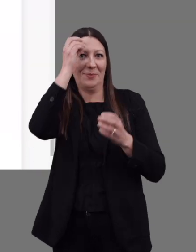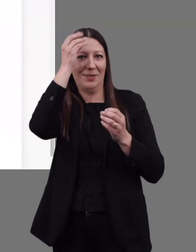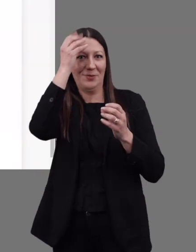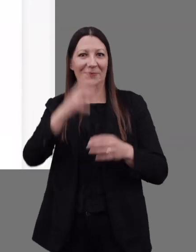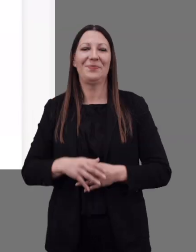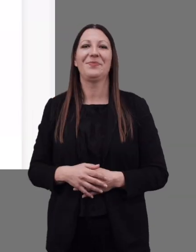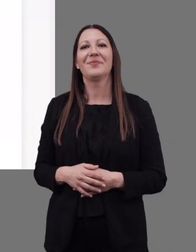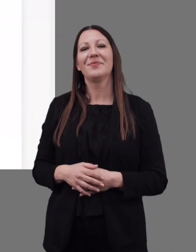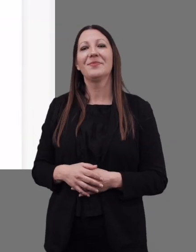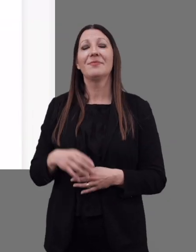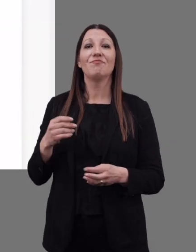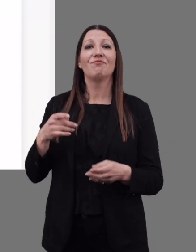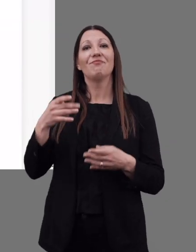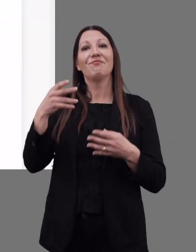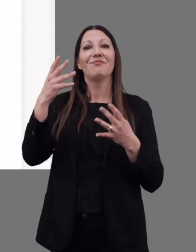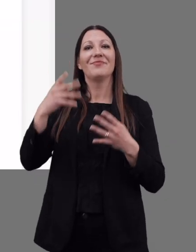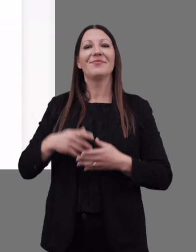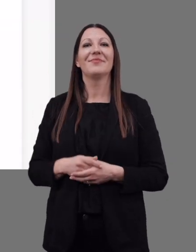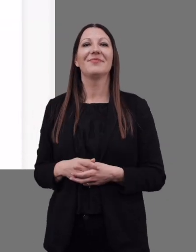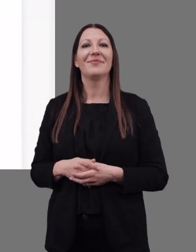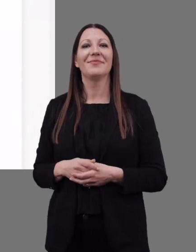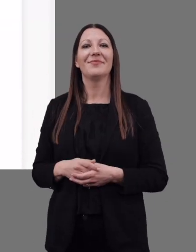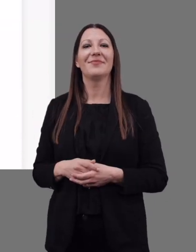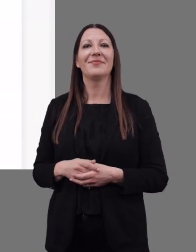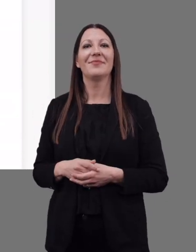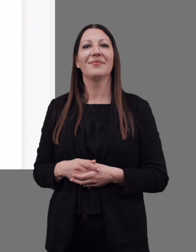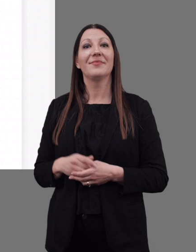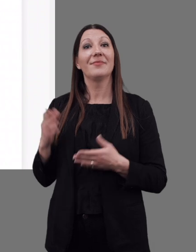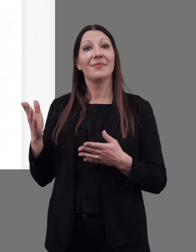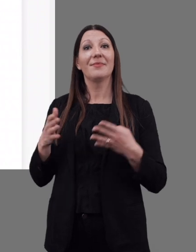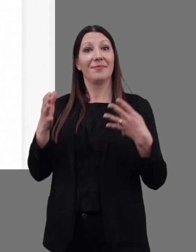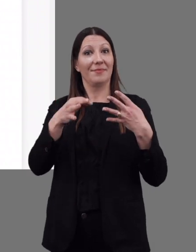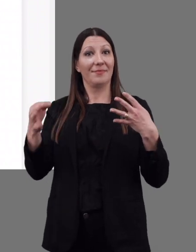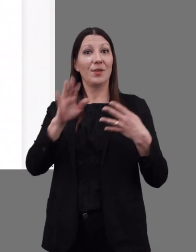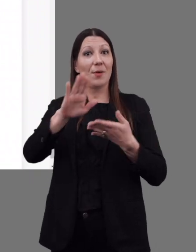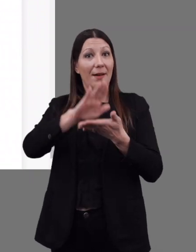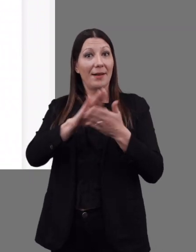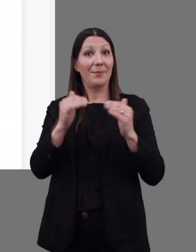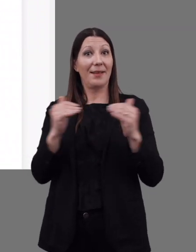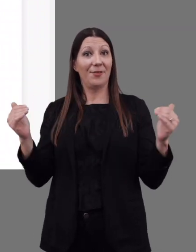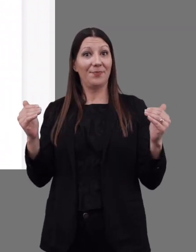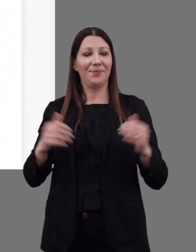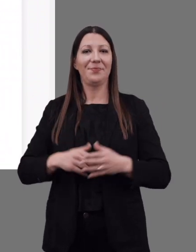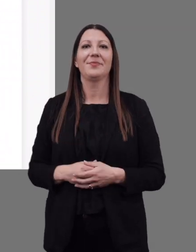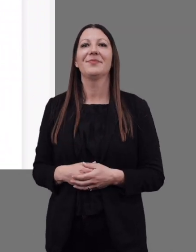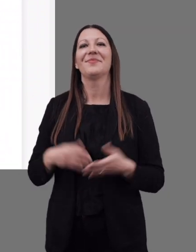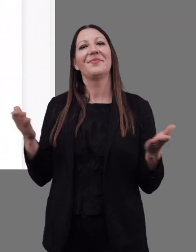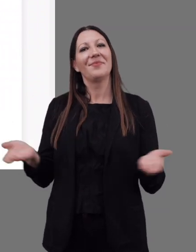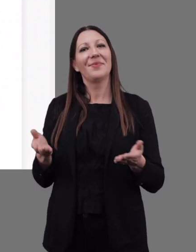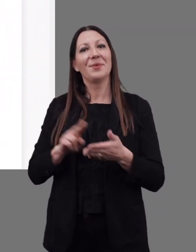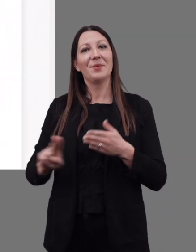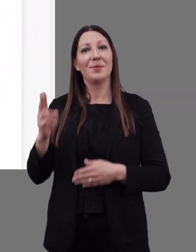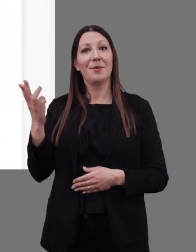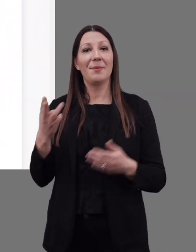And then you'll continue to scroll down. This is where you will select your academic level. So we do offer at the University of